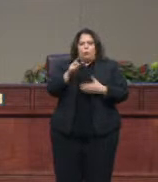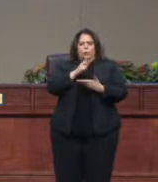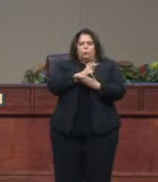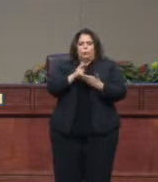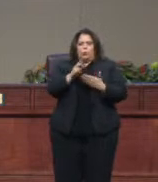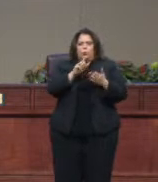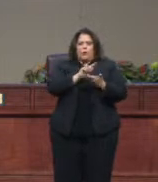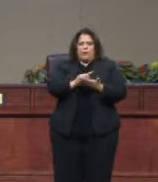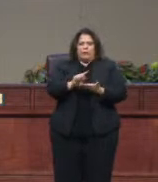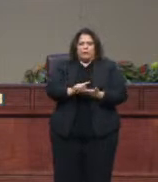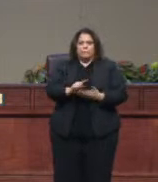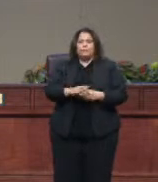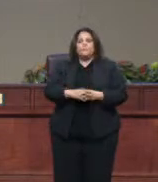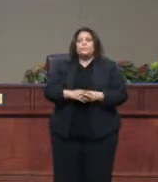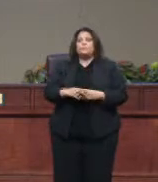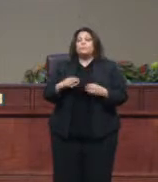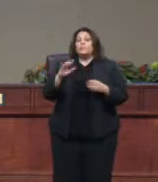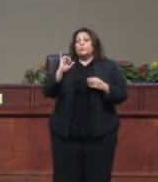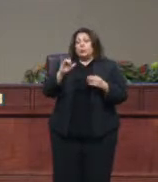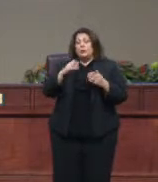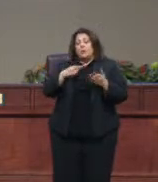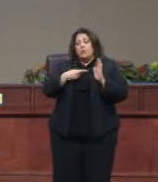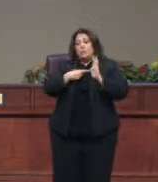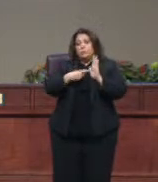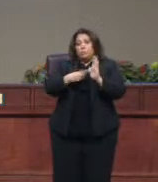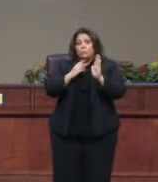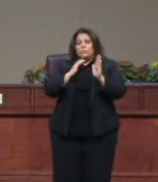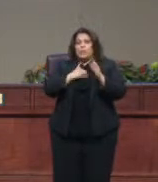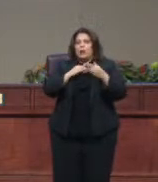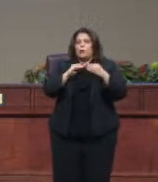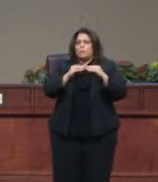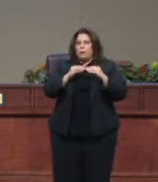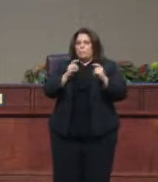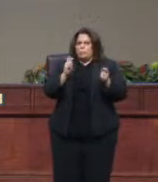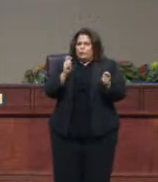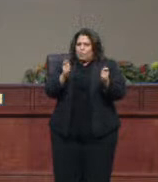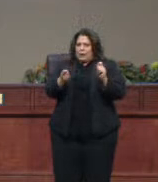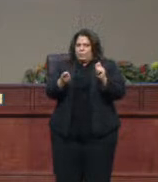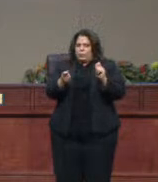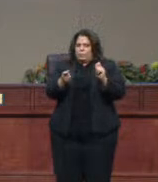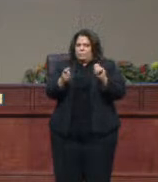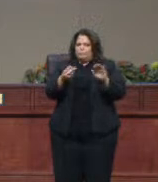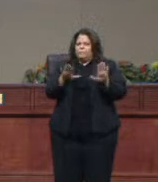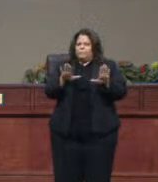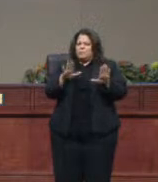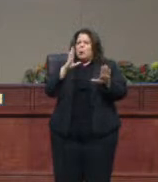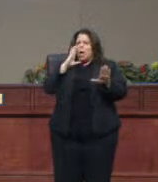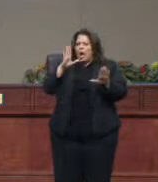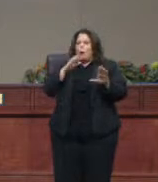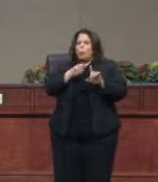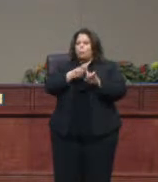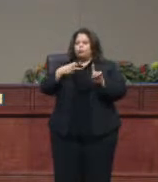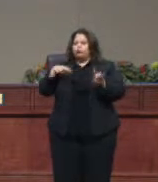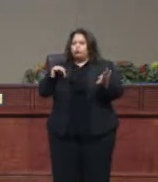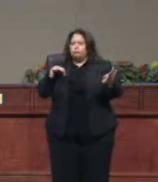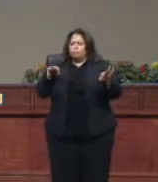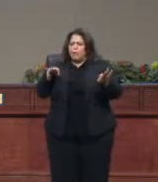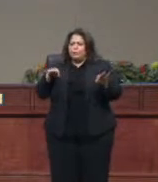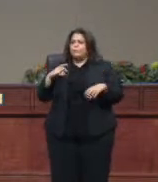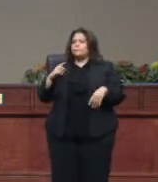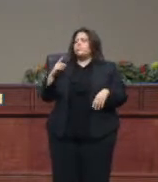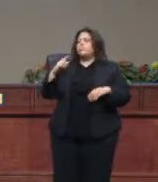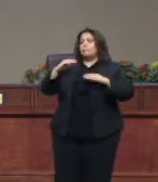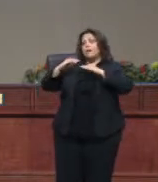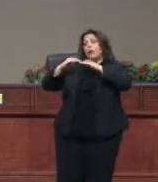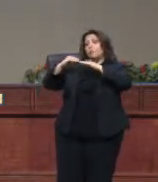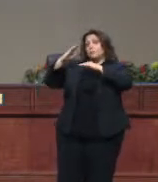an indication also that our numbers are changing. And I'm going to explain a little bit about that. On the top, you have our